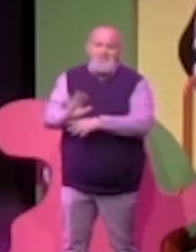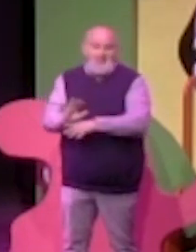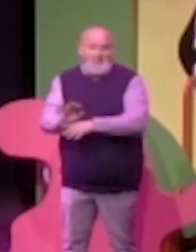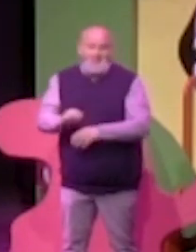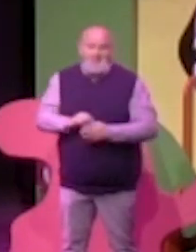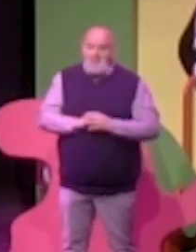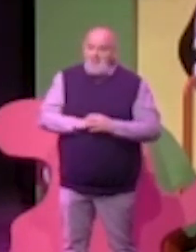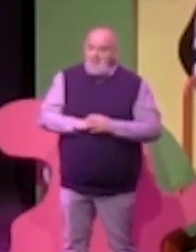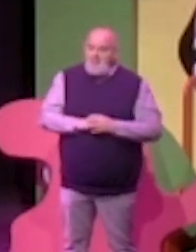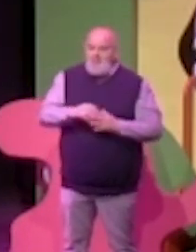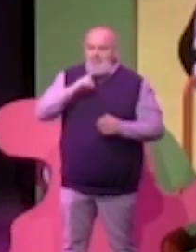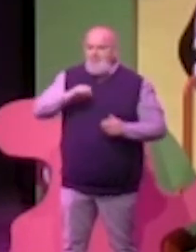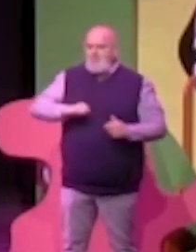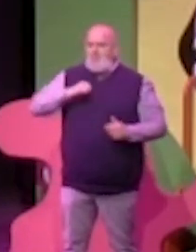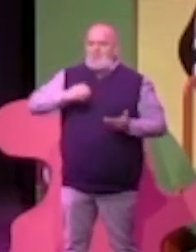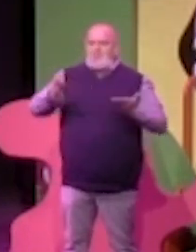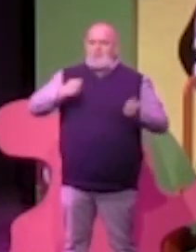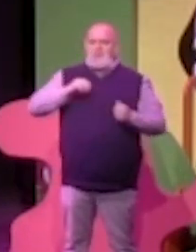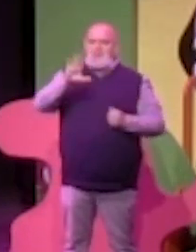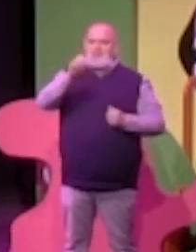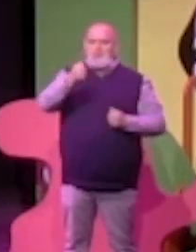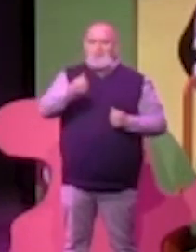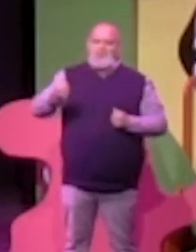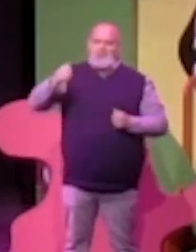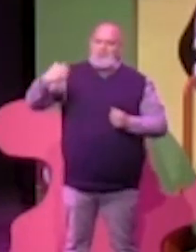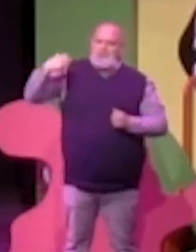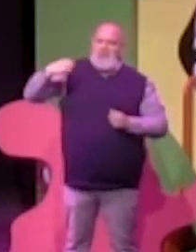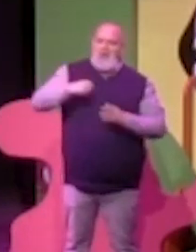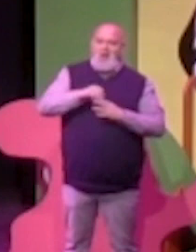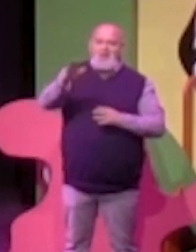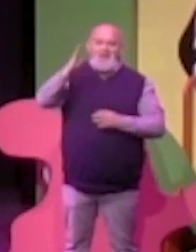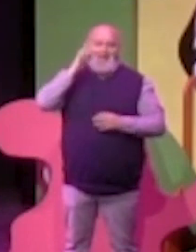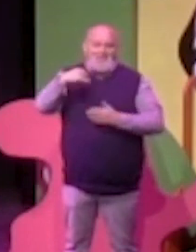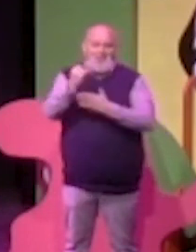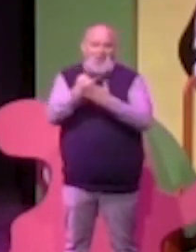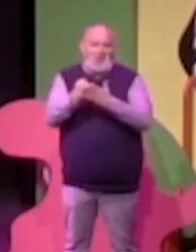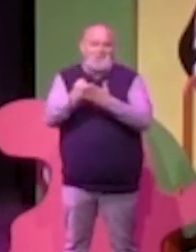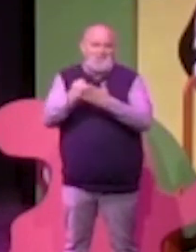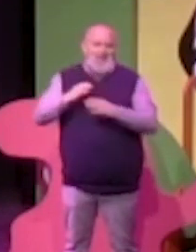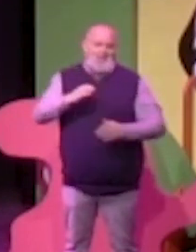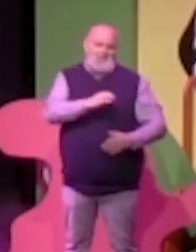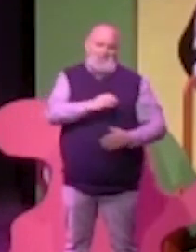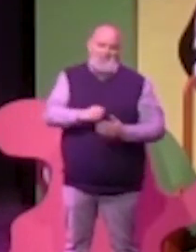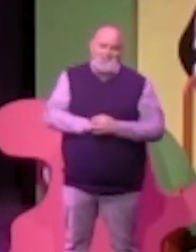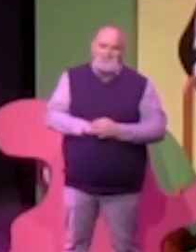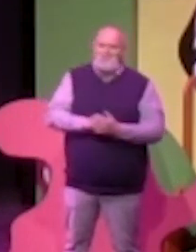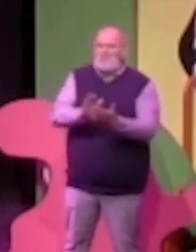I am proud to serve as your chair of the California Arts Council.